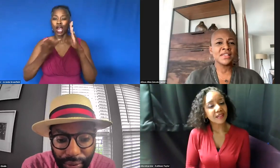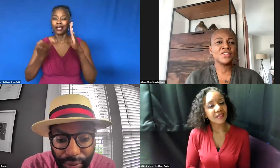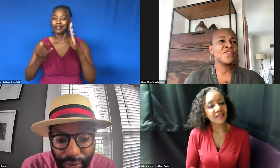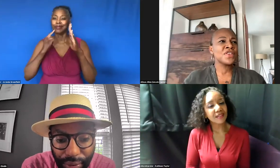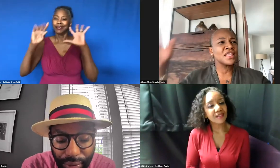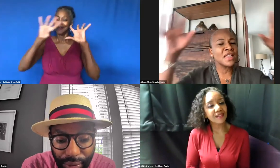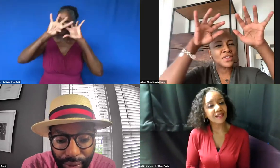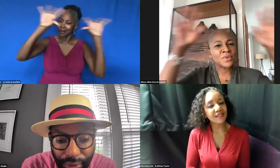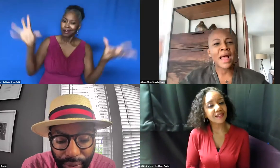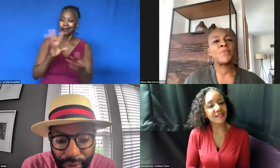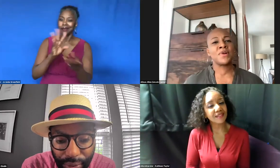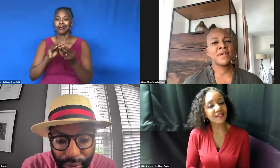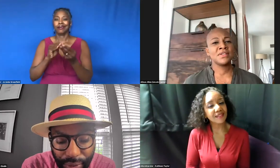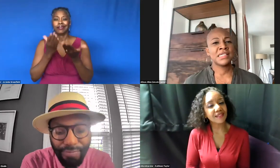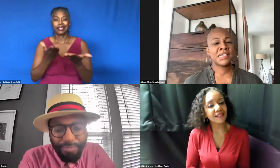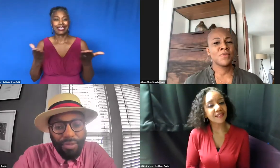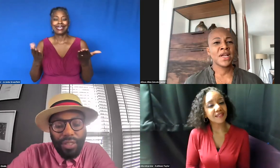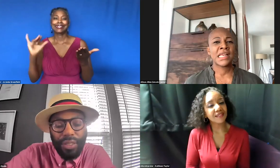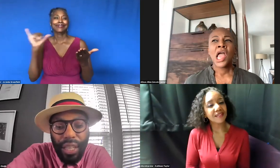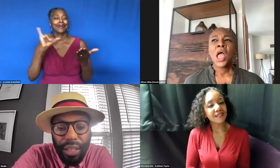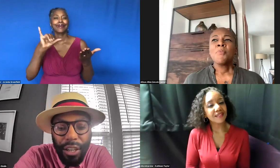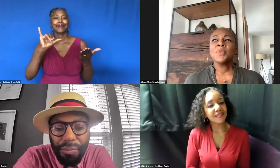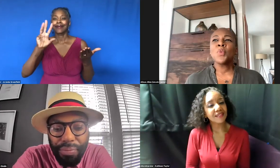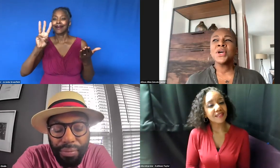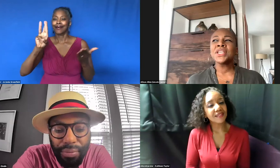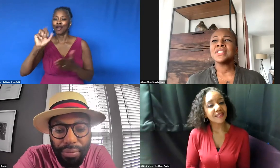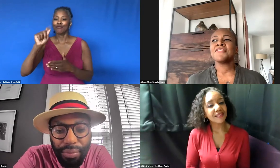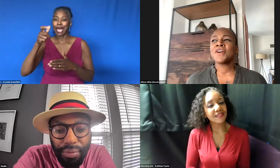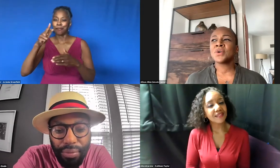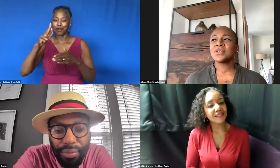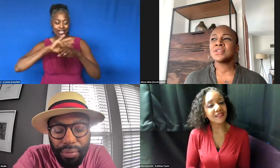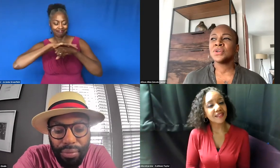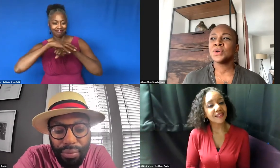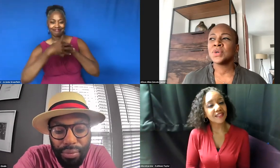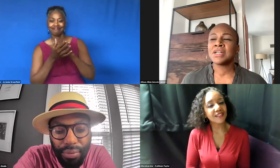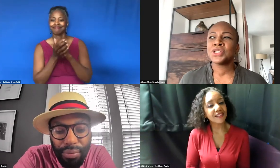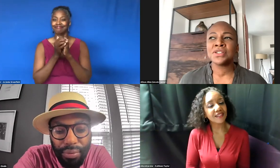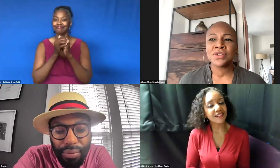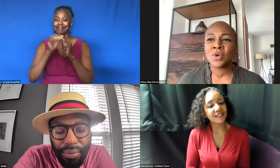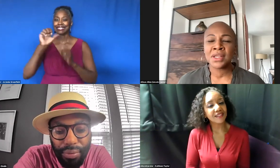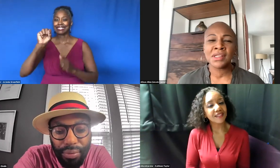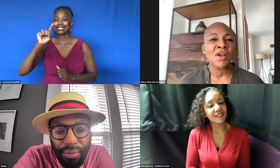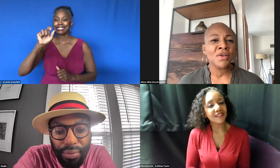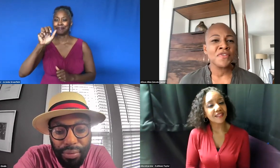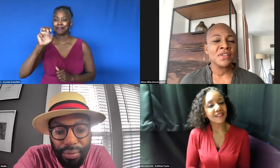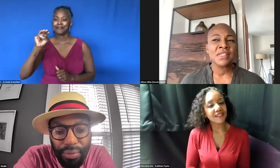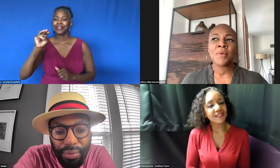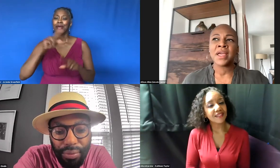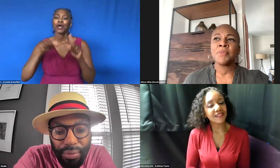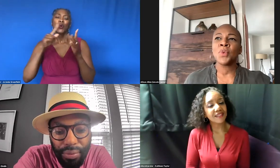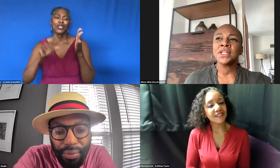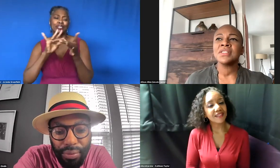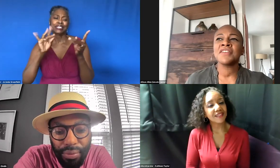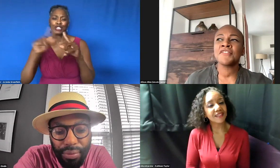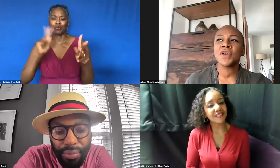point, it's the thing that's the wrapper around STEAM, right? Yeah. But what do you say to folks who, and I'm sure there's no one on this call who feels that